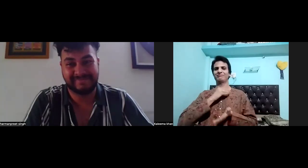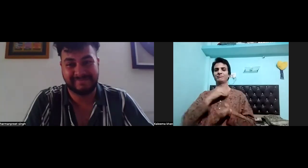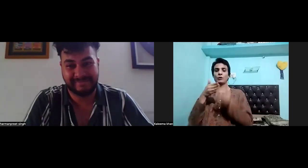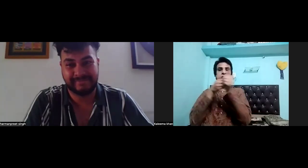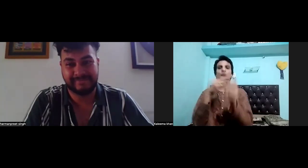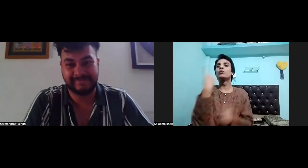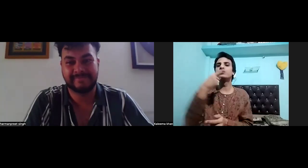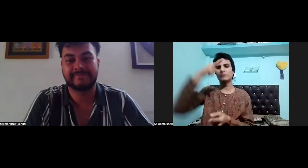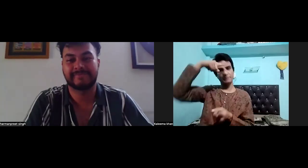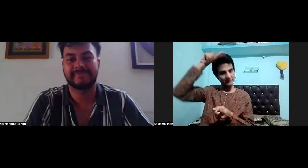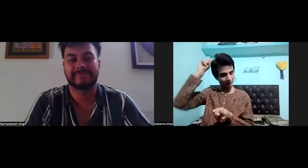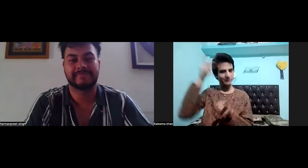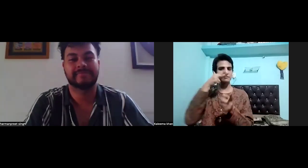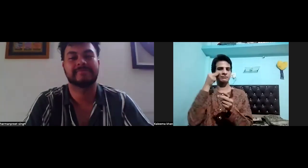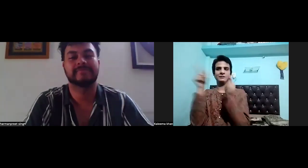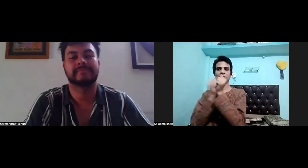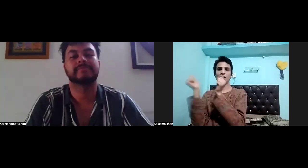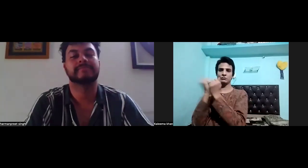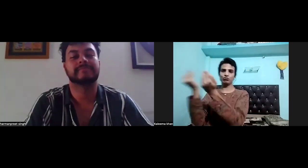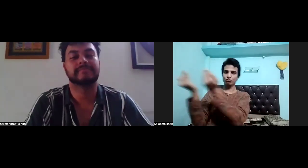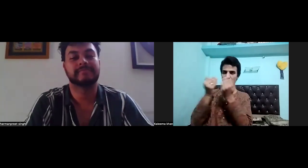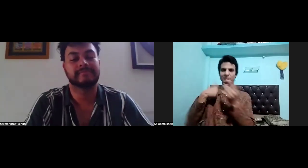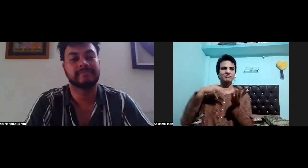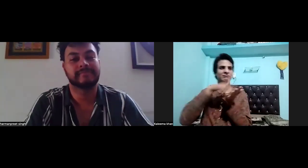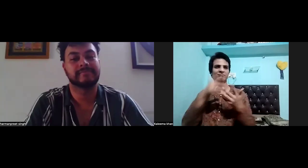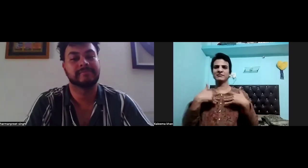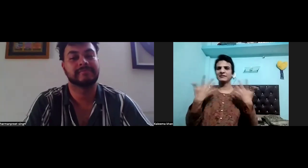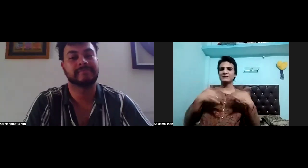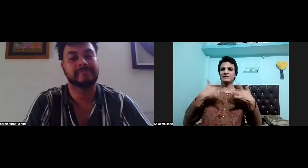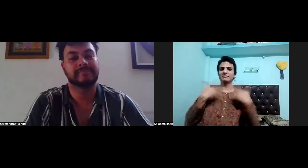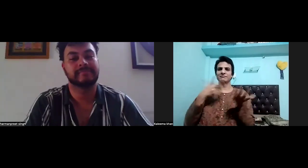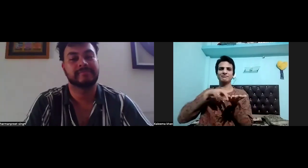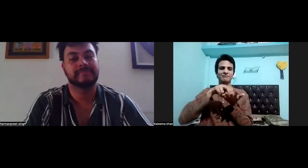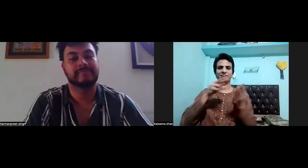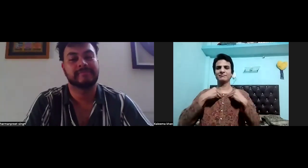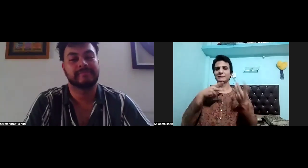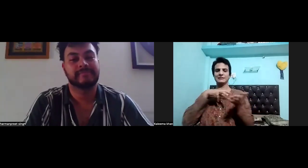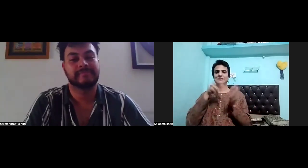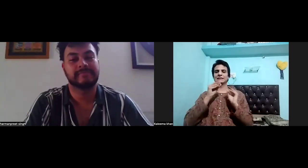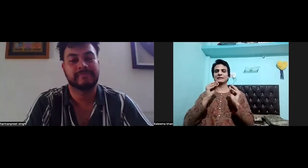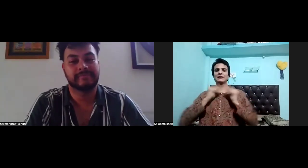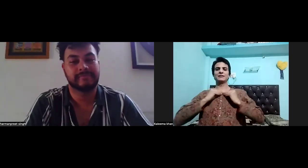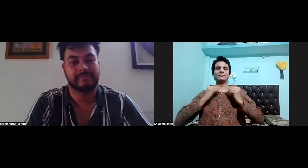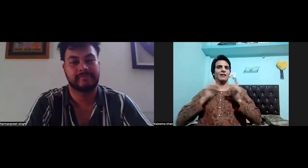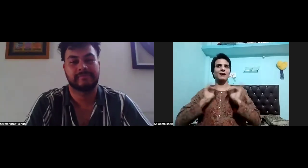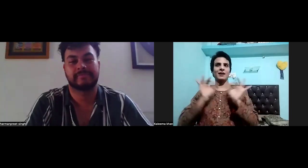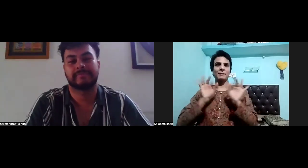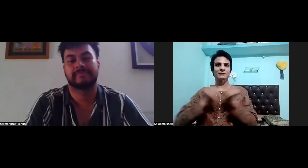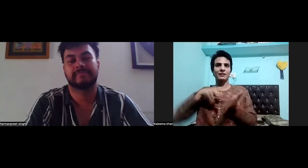In Delhi, also Haryana, Delhi, I have been to different